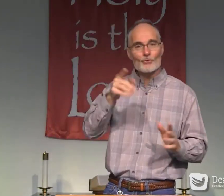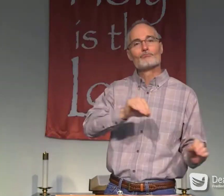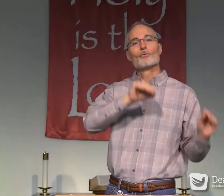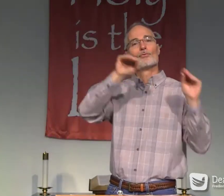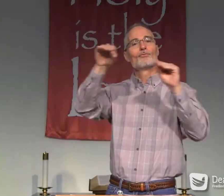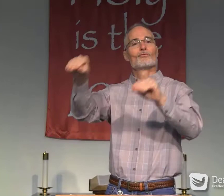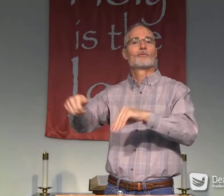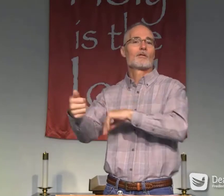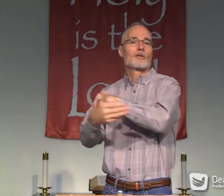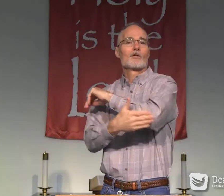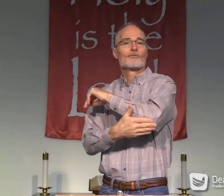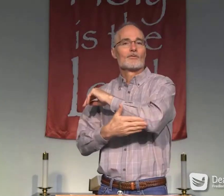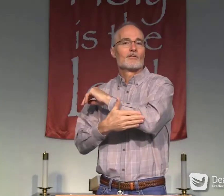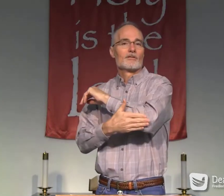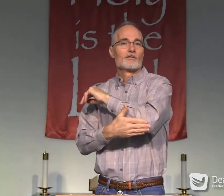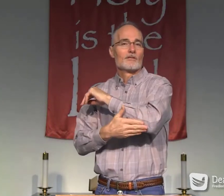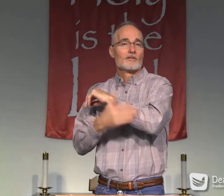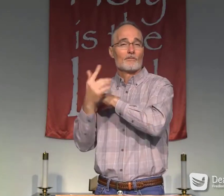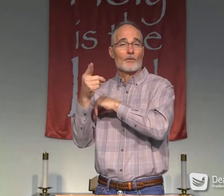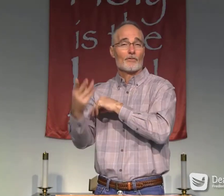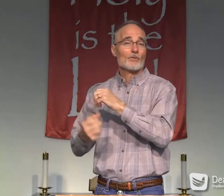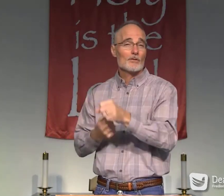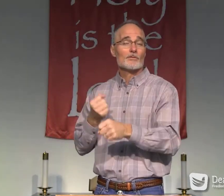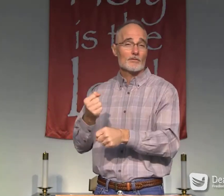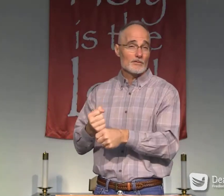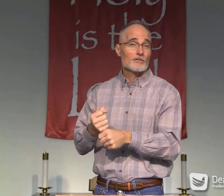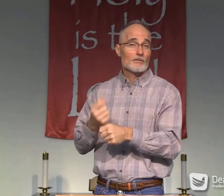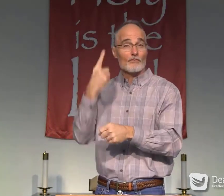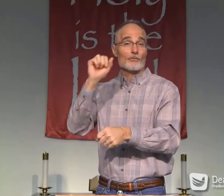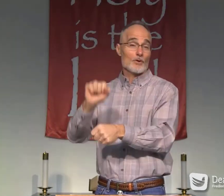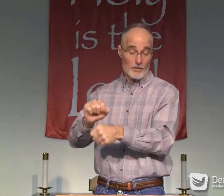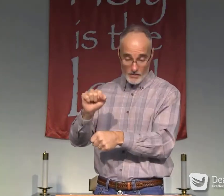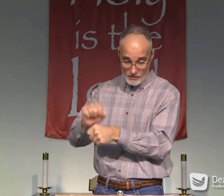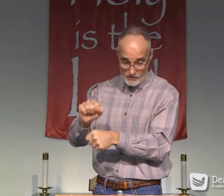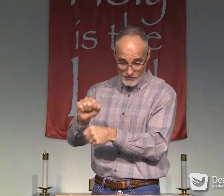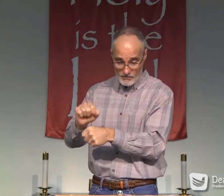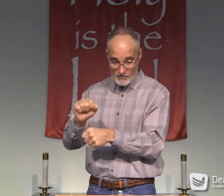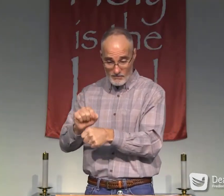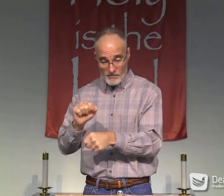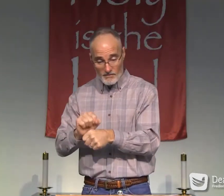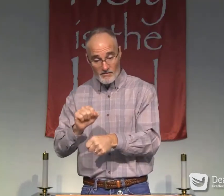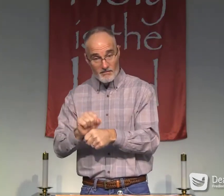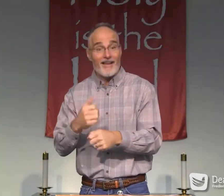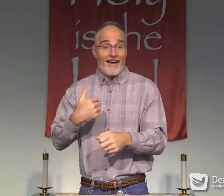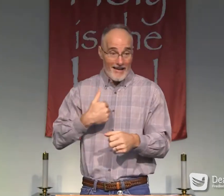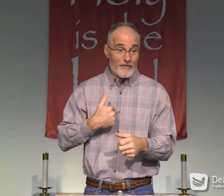For example, you move to another country for a few years, let's say for work.